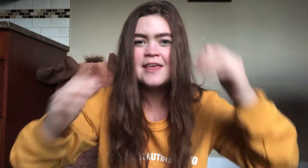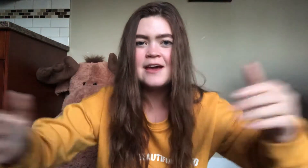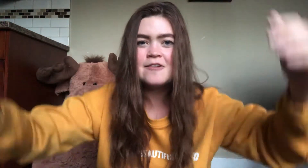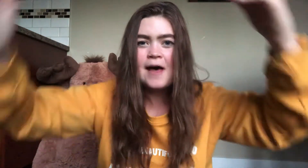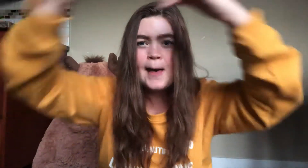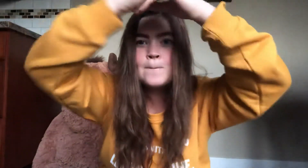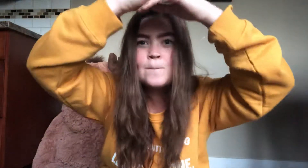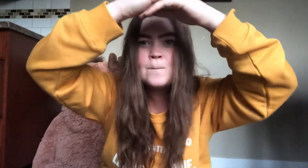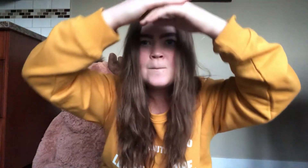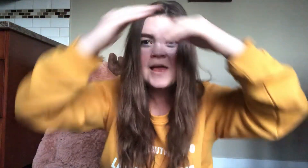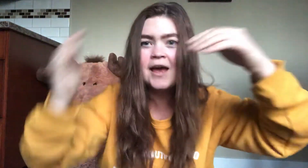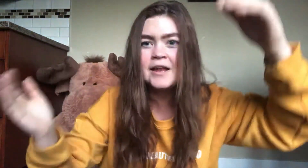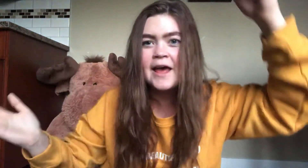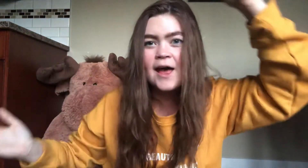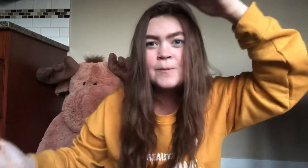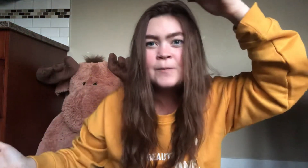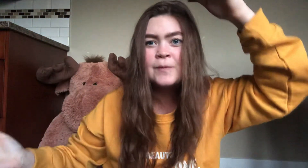There's a,